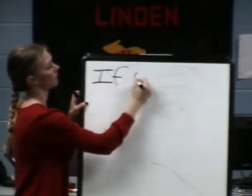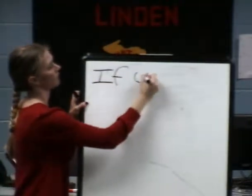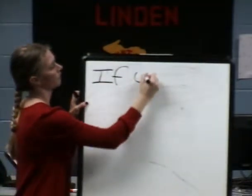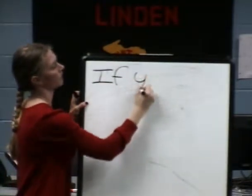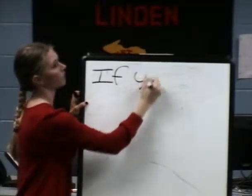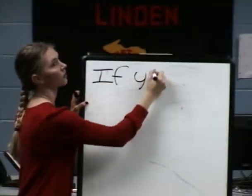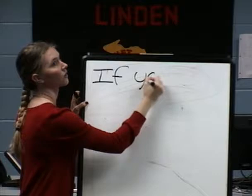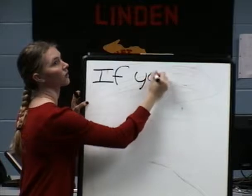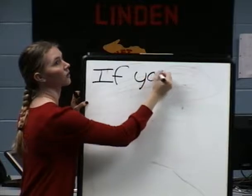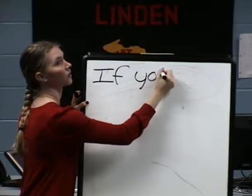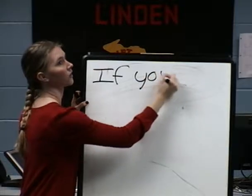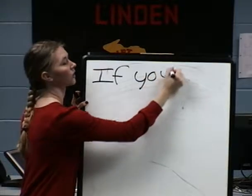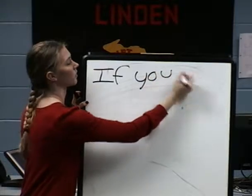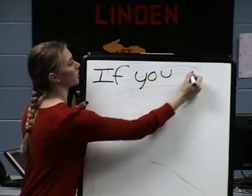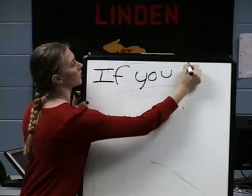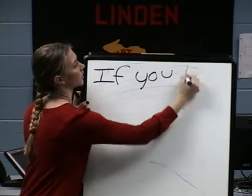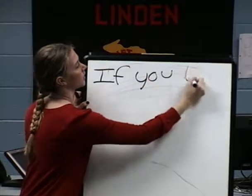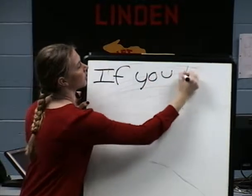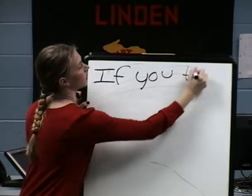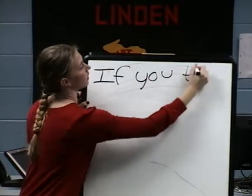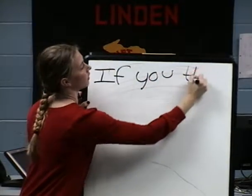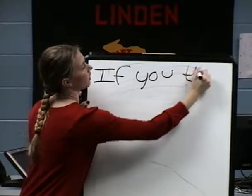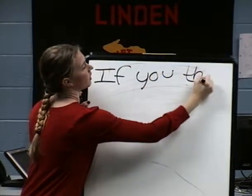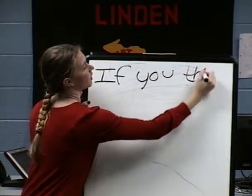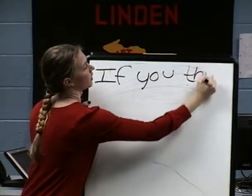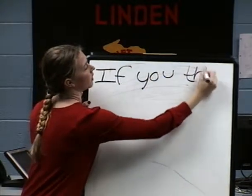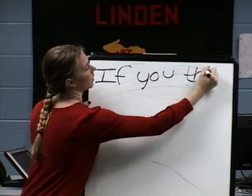Out of focus. Oh, never mind.